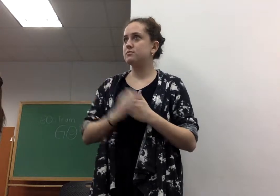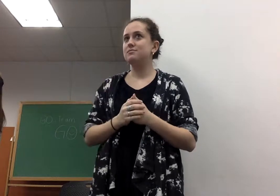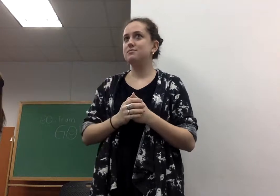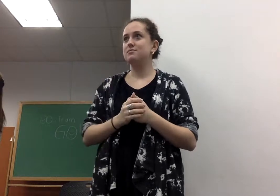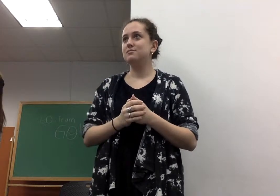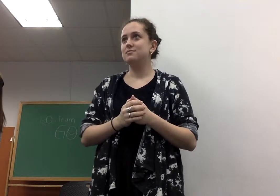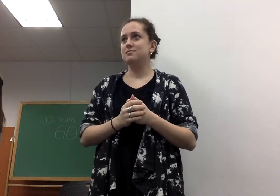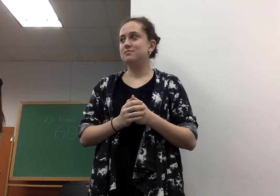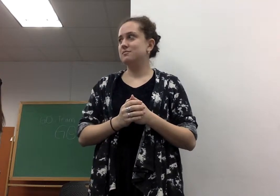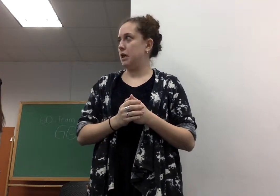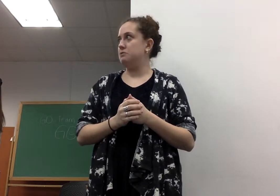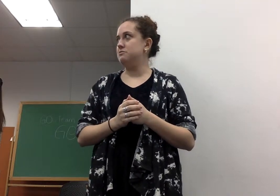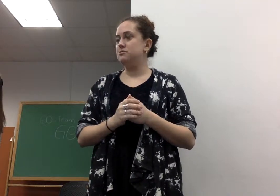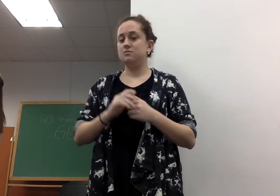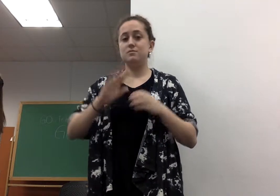Okay, number 1, it allows for movement.